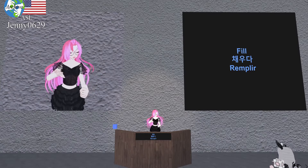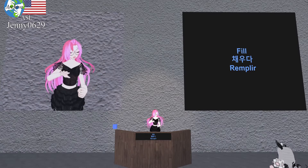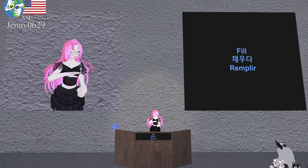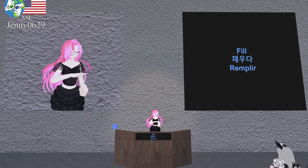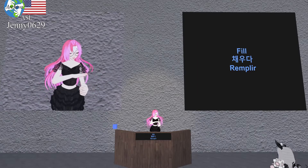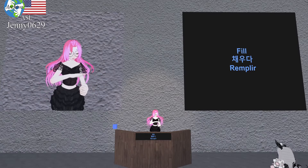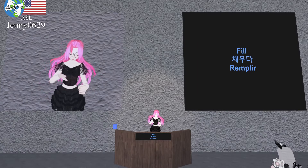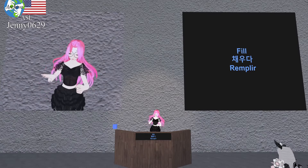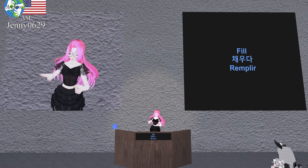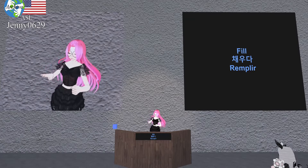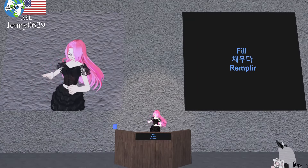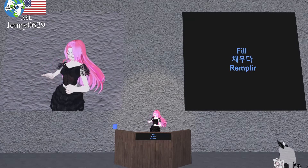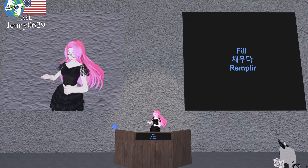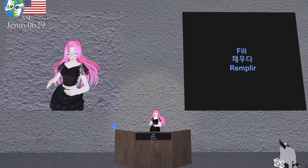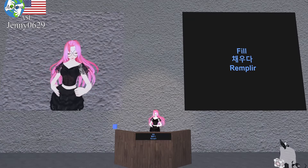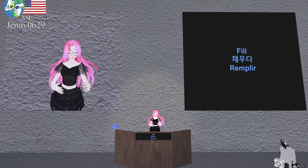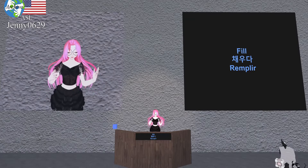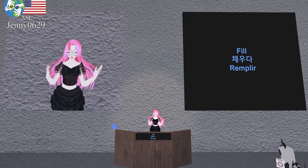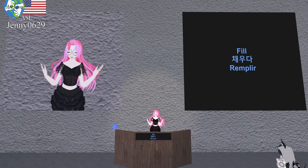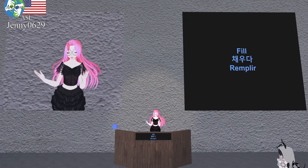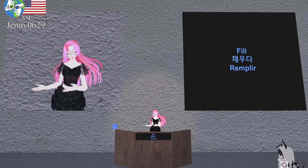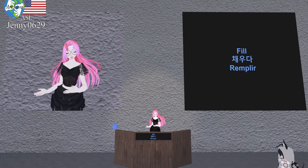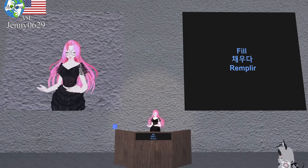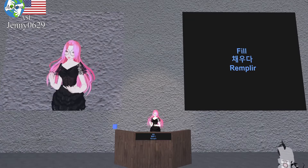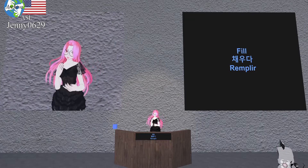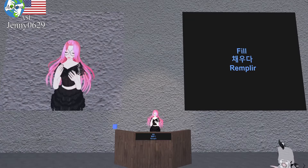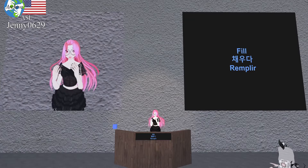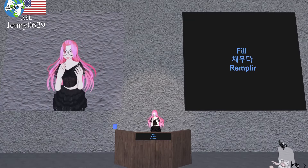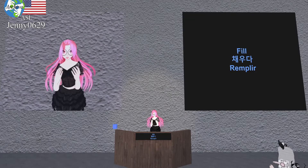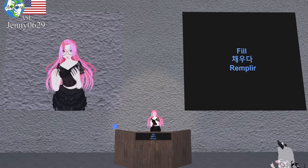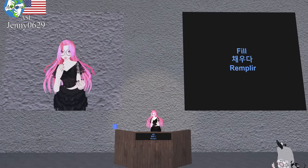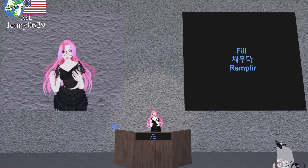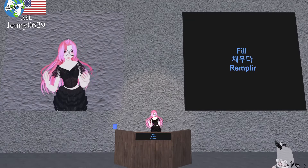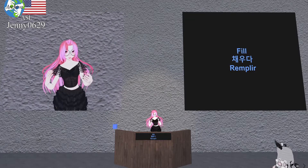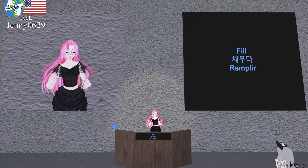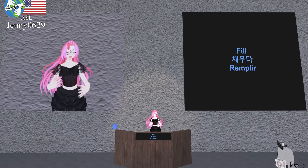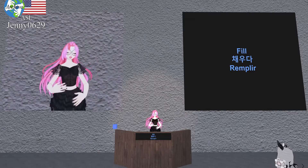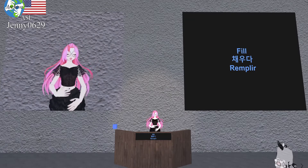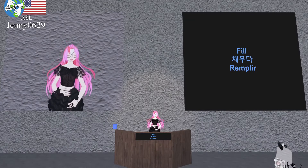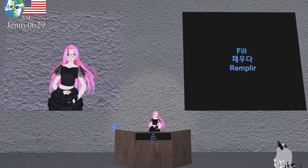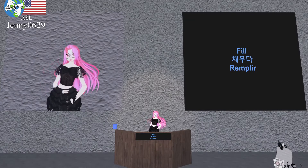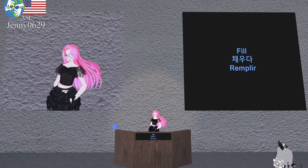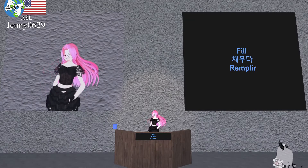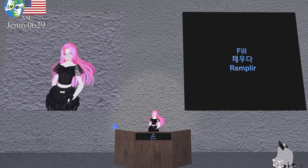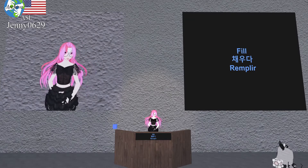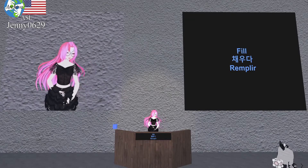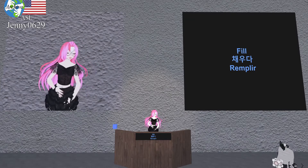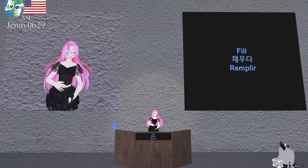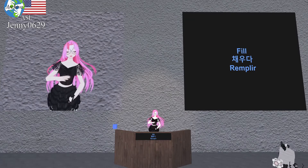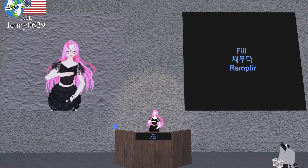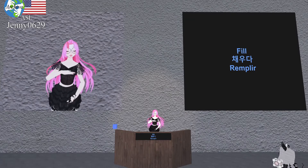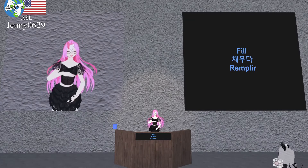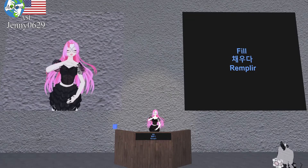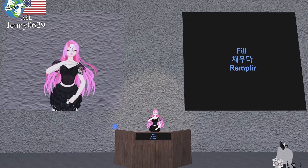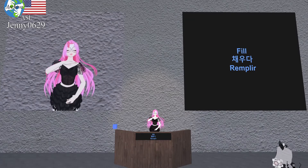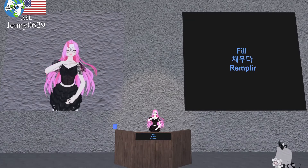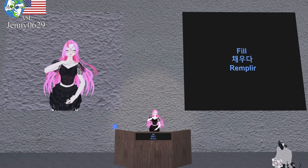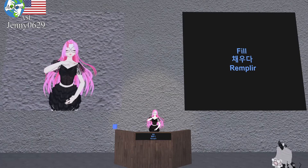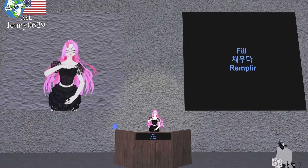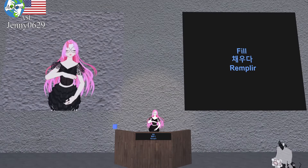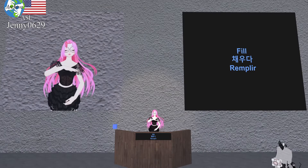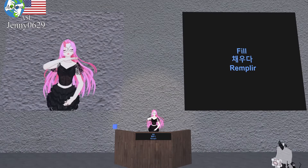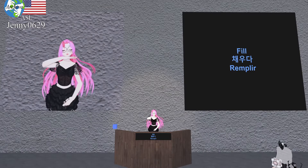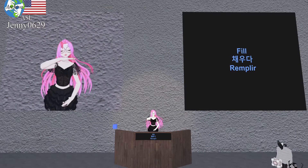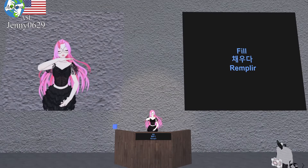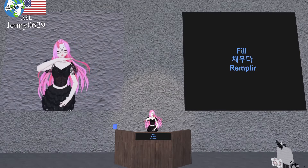It's full. You're showing that it's full. Okay? But if you were going to talk about full, you ate a whole bunch and you're like, oh, my stomach is full. You're going to use